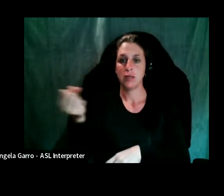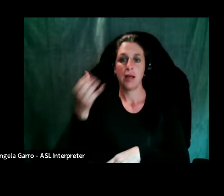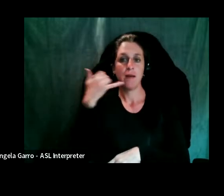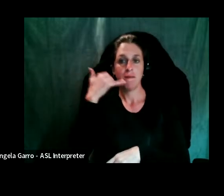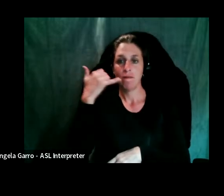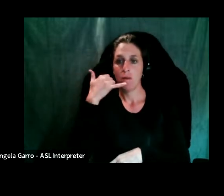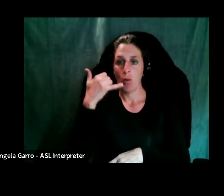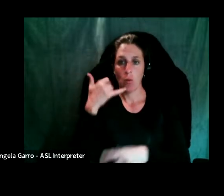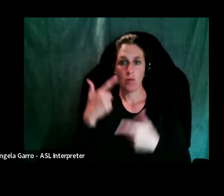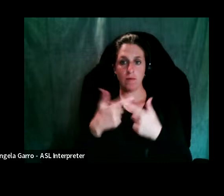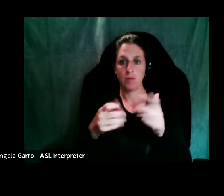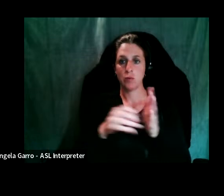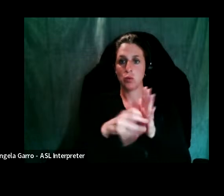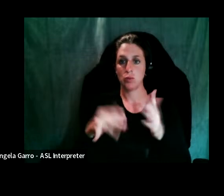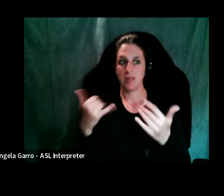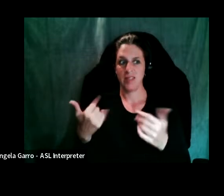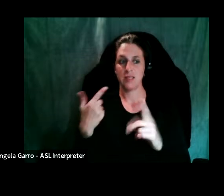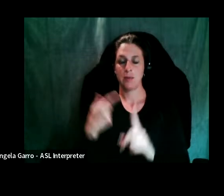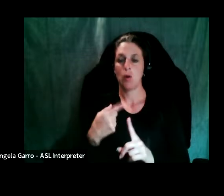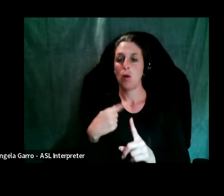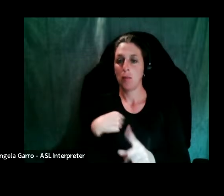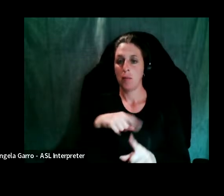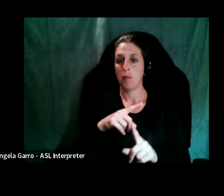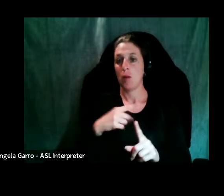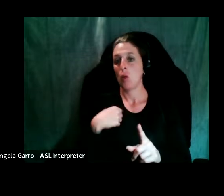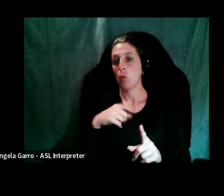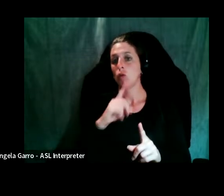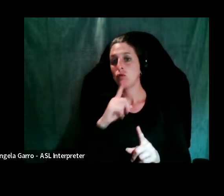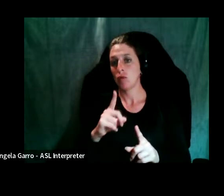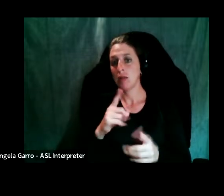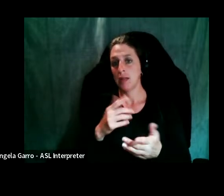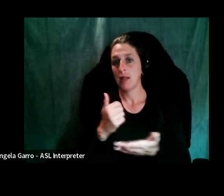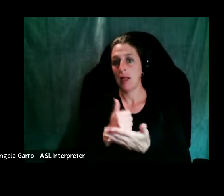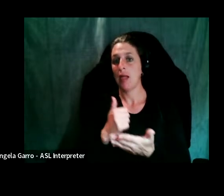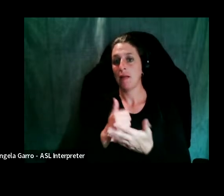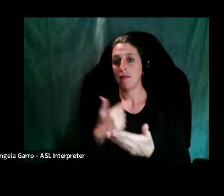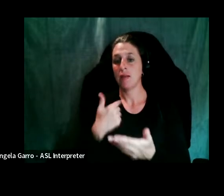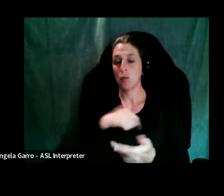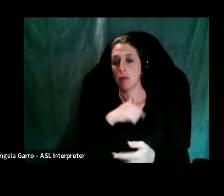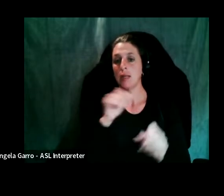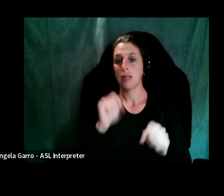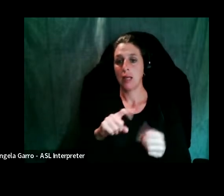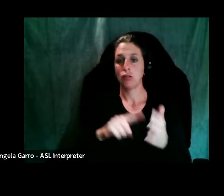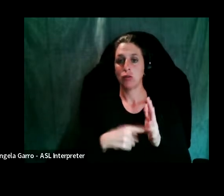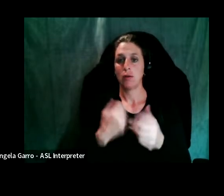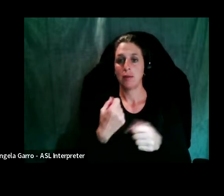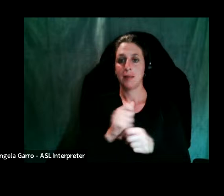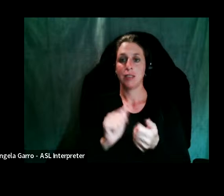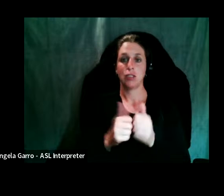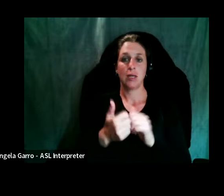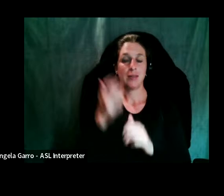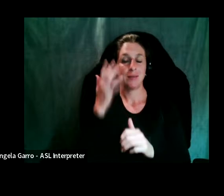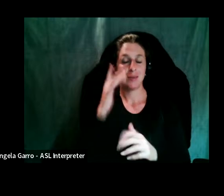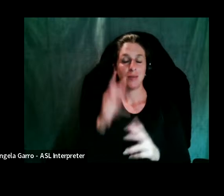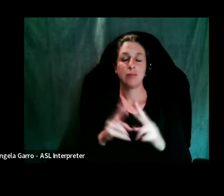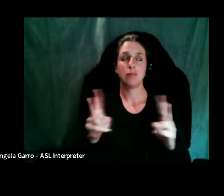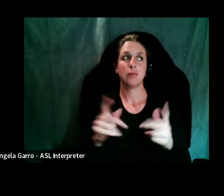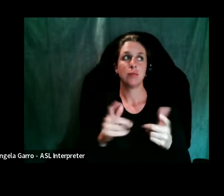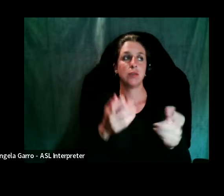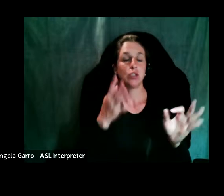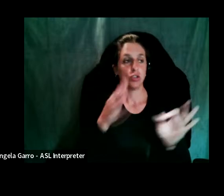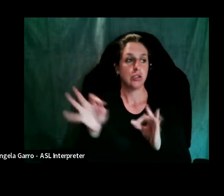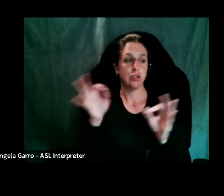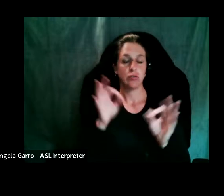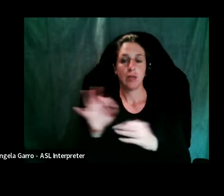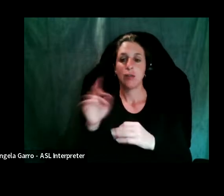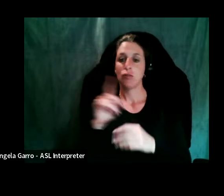this point. But we're really hopeful that we can start to make some changes because it's so distracting and it really does impact